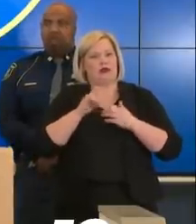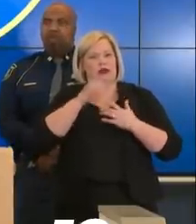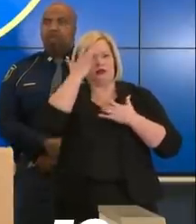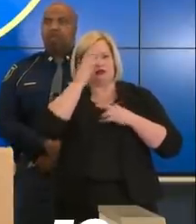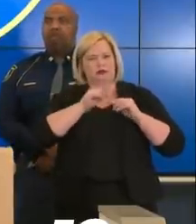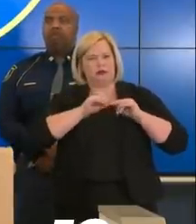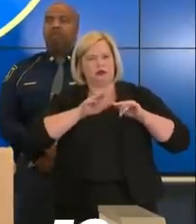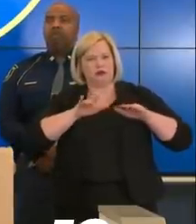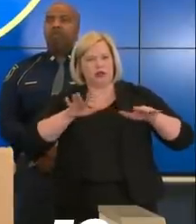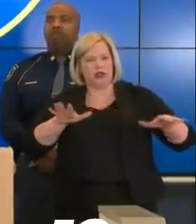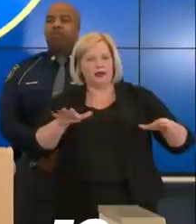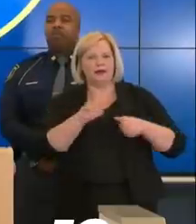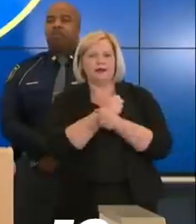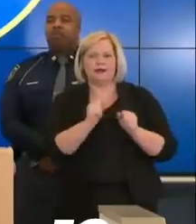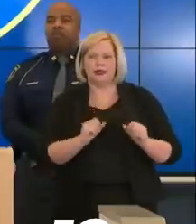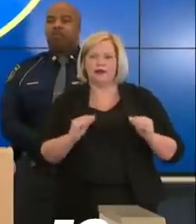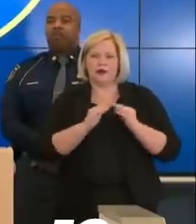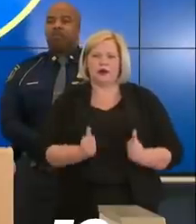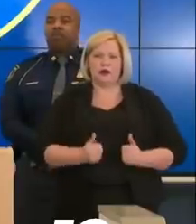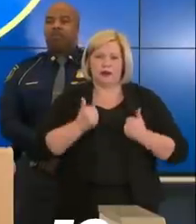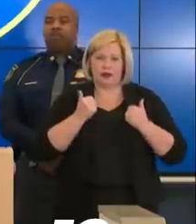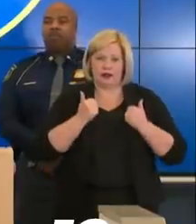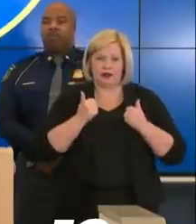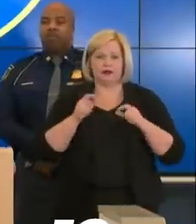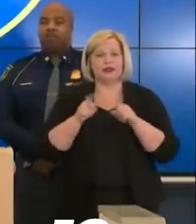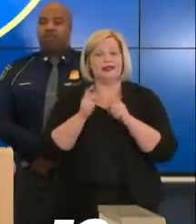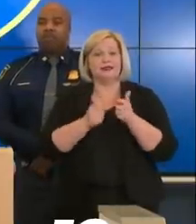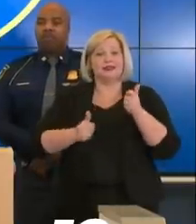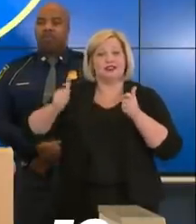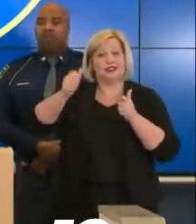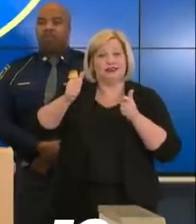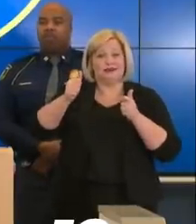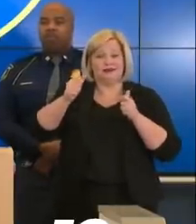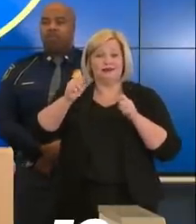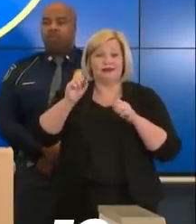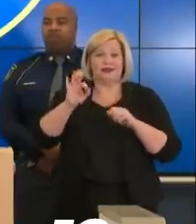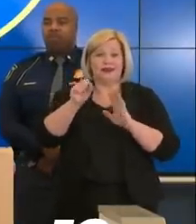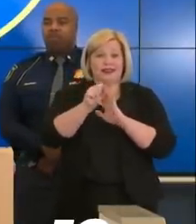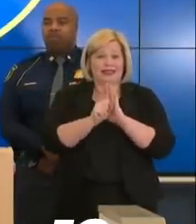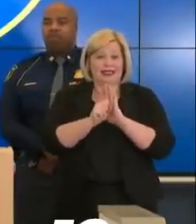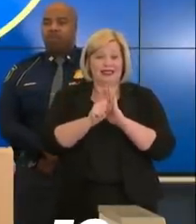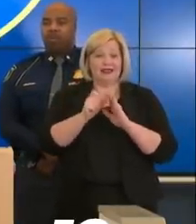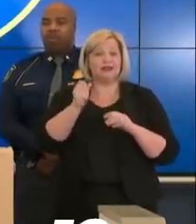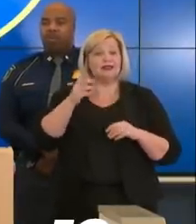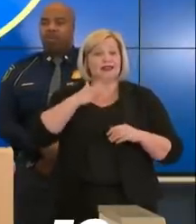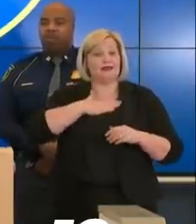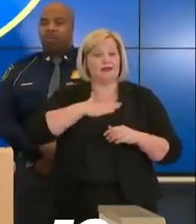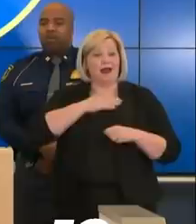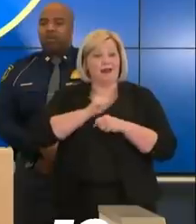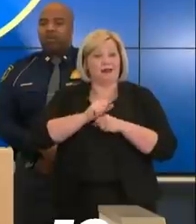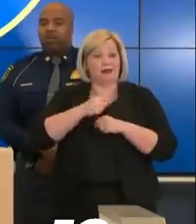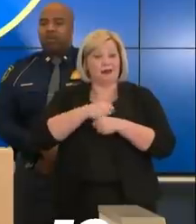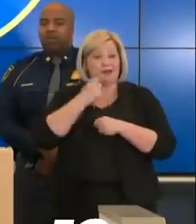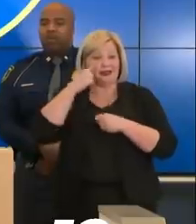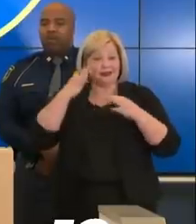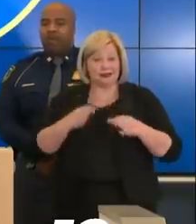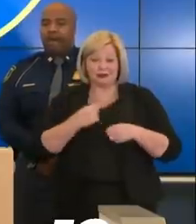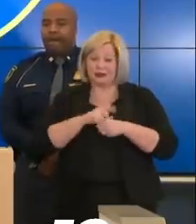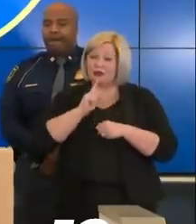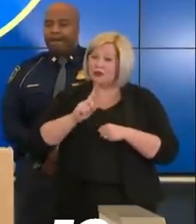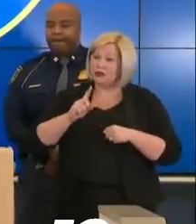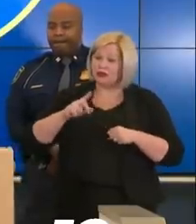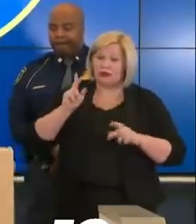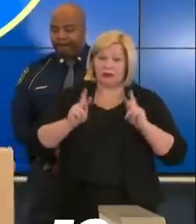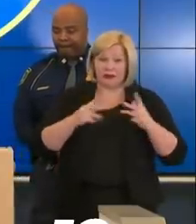lives. As the chief executive of this state, it is my job to make these decisions to protect